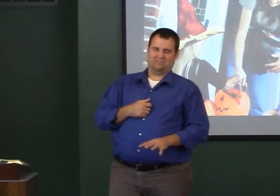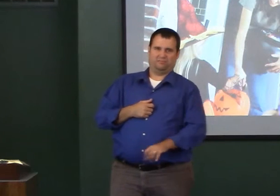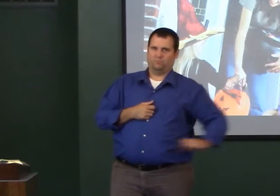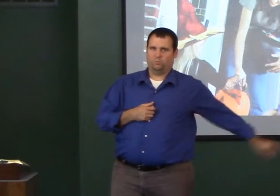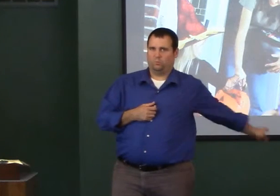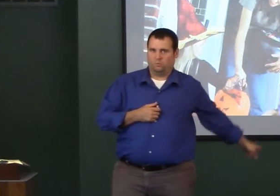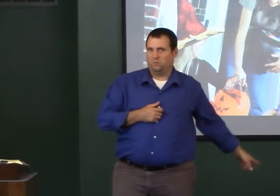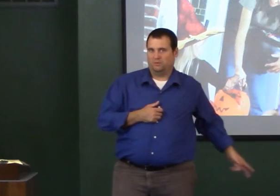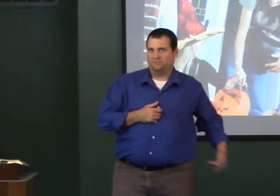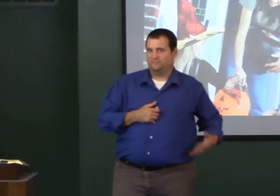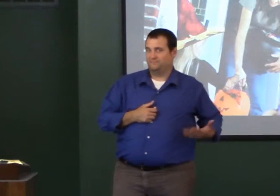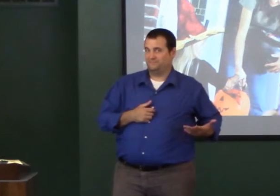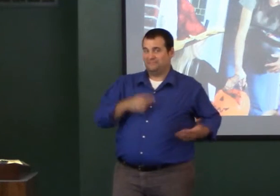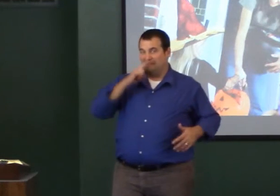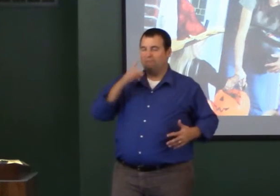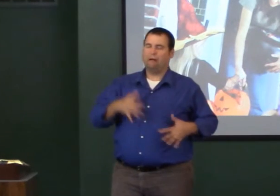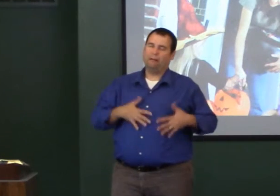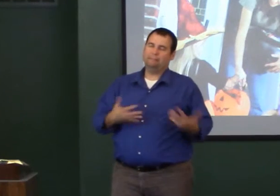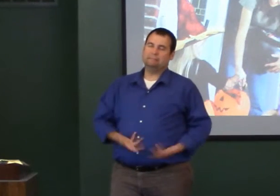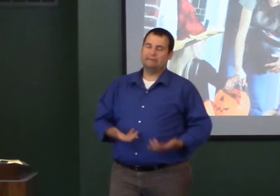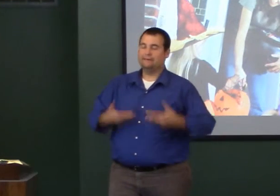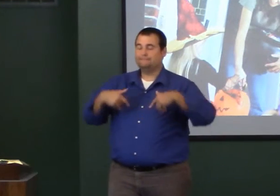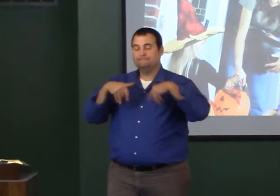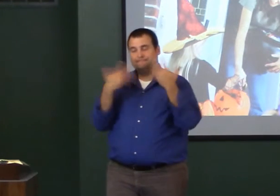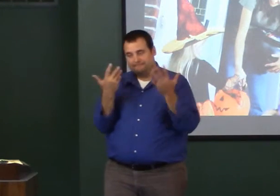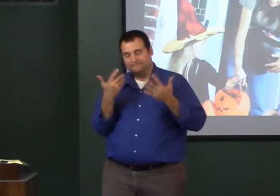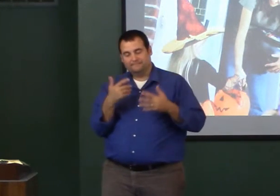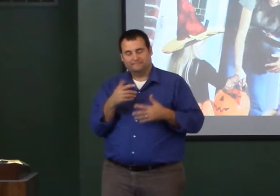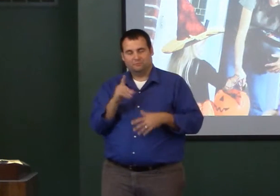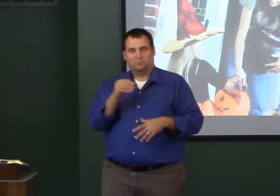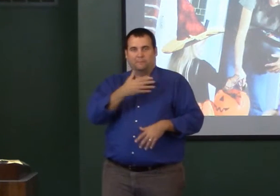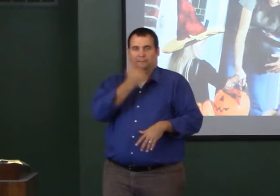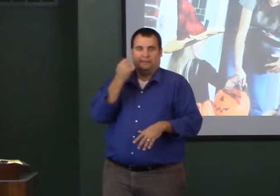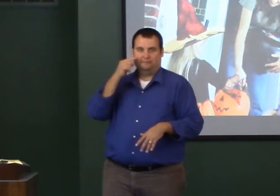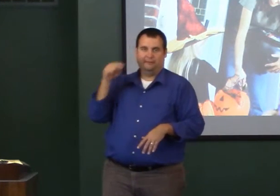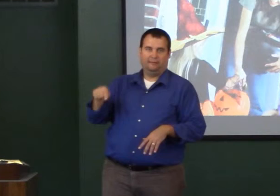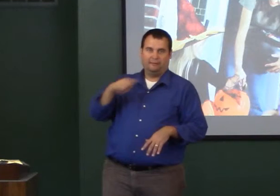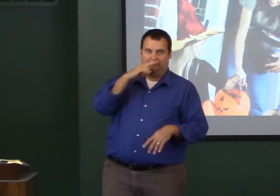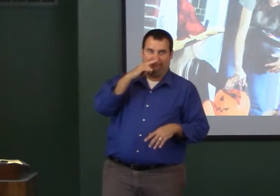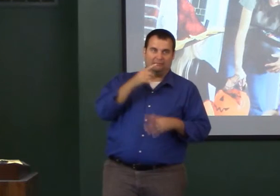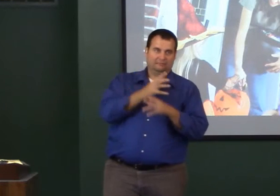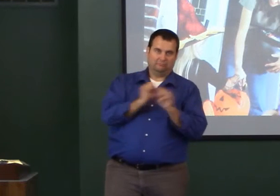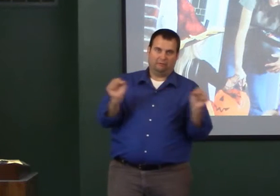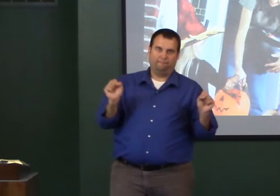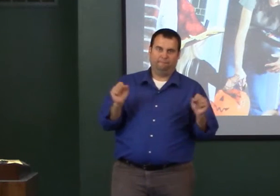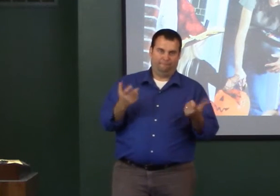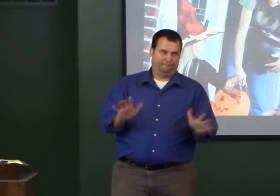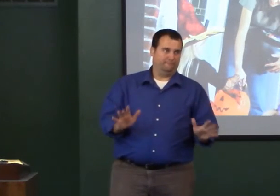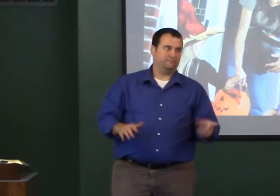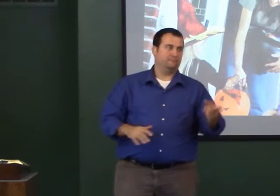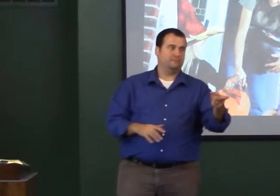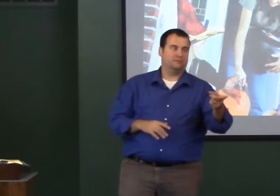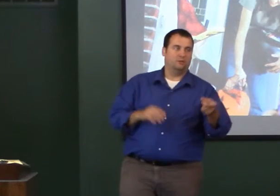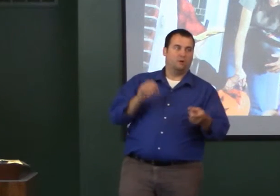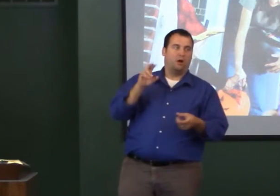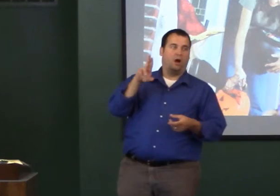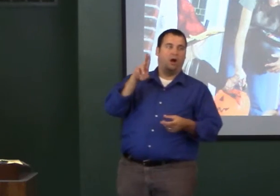don't feel that candy is safe, they need to take it out. The kids are going to be upset, but it's better the kids should be safe.